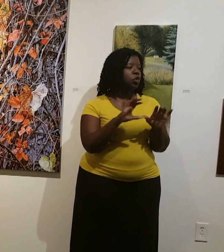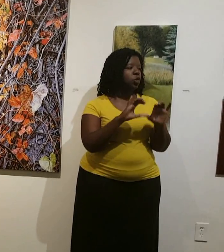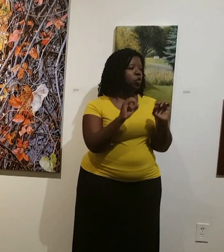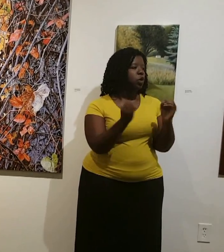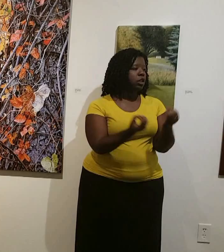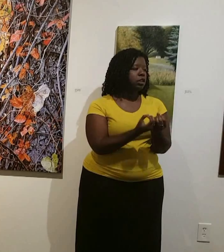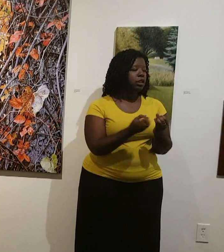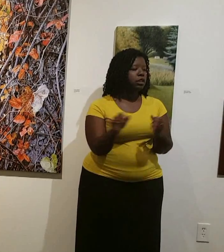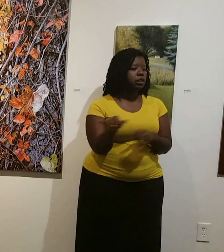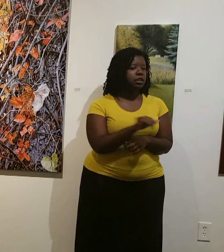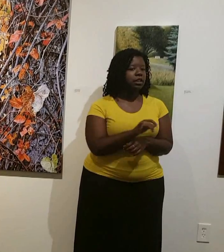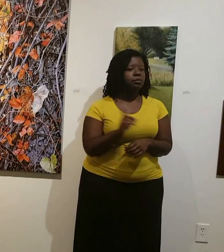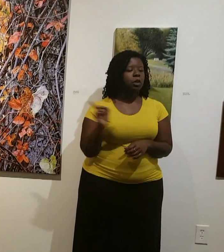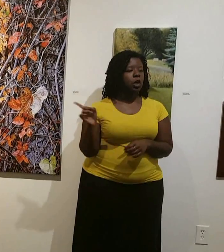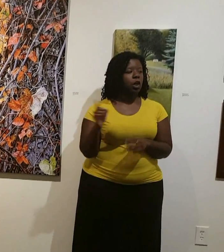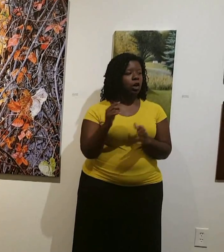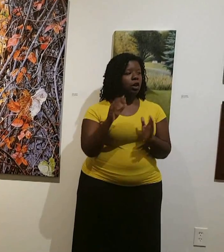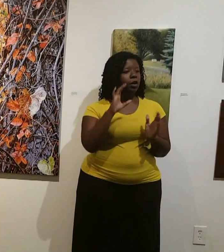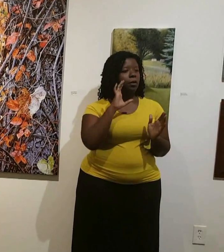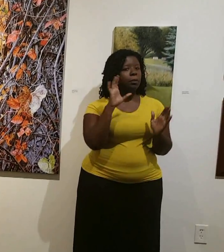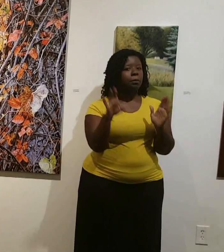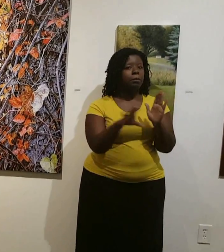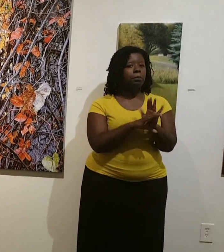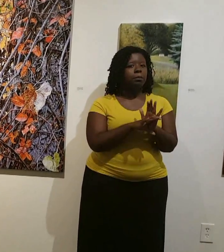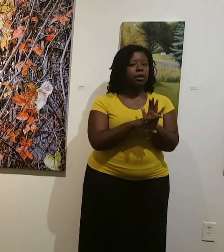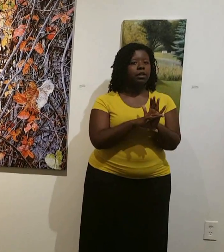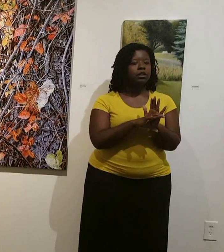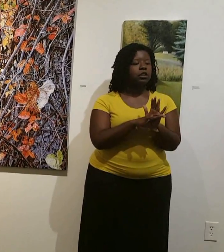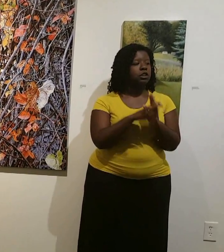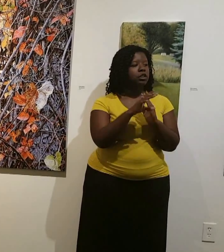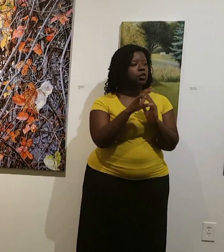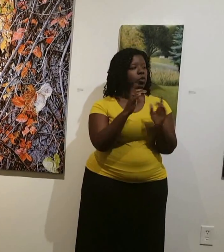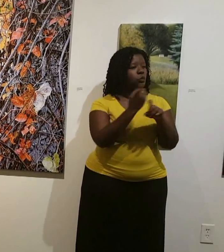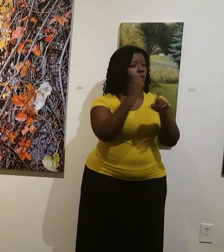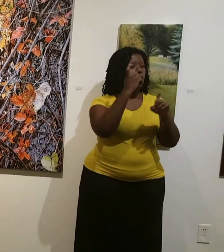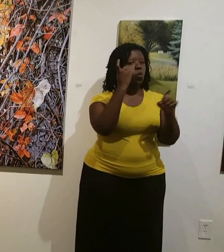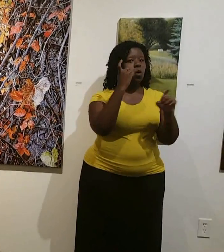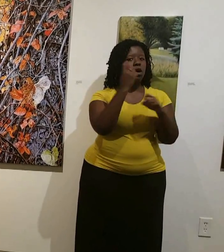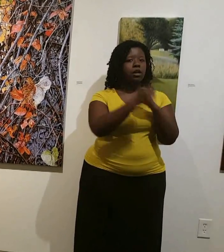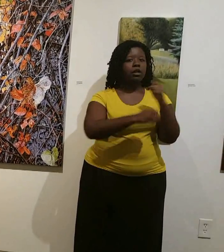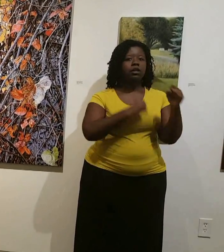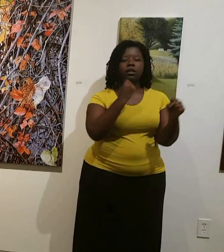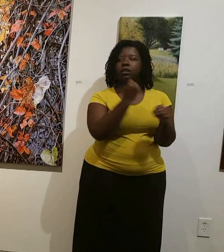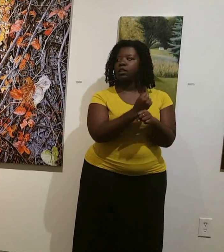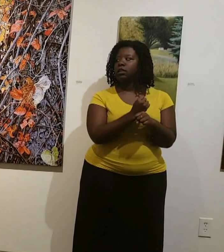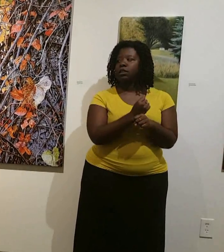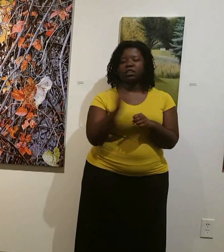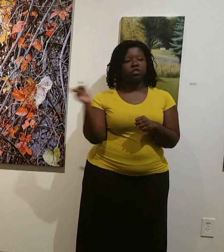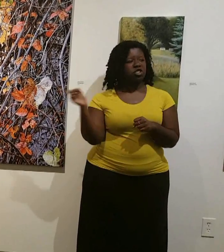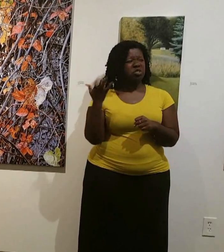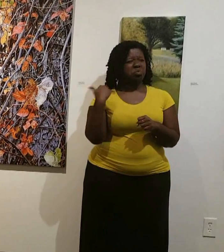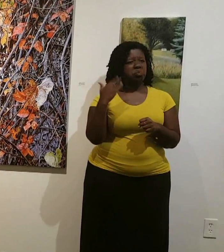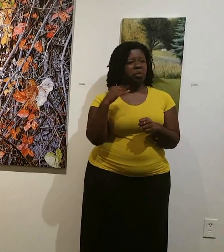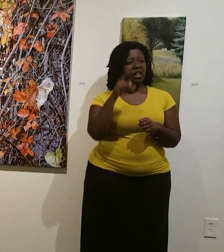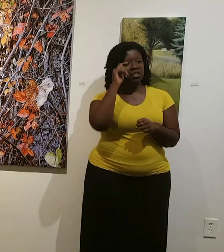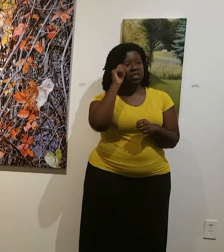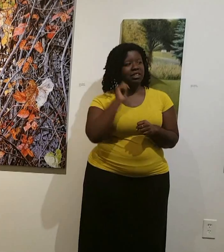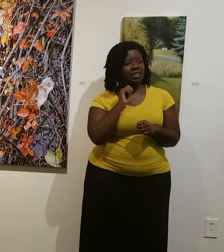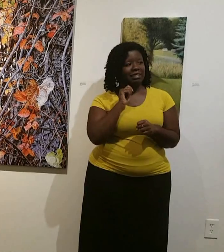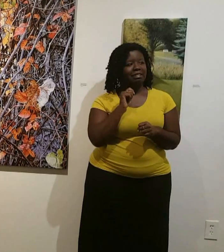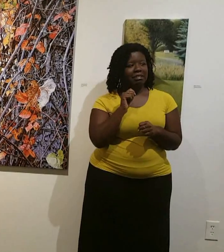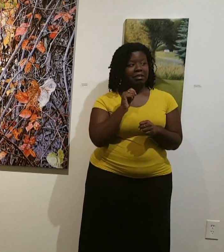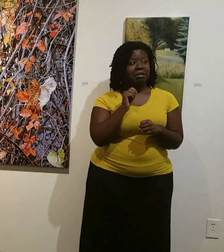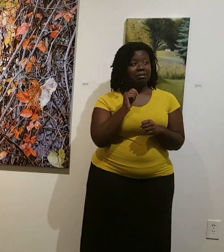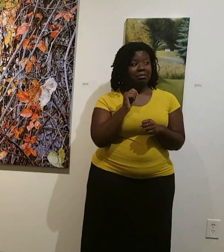organization. And that one won the very first Artist Forum. Which was in 19... You were a teenager, right? Yeah, I was